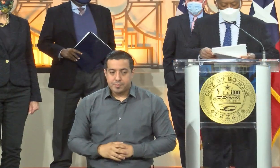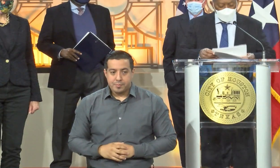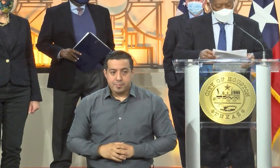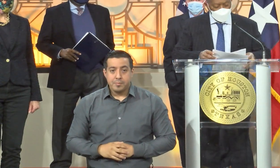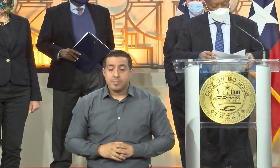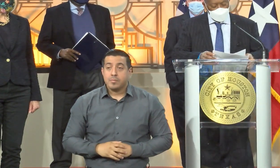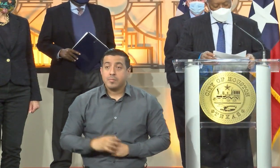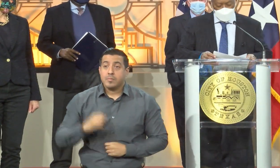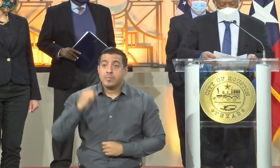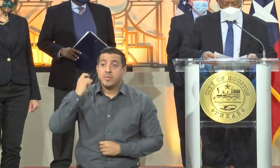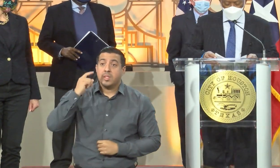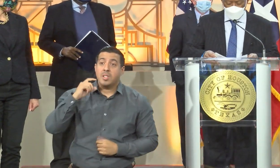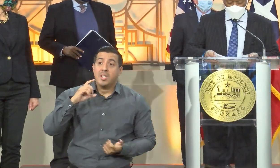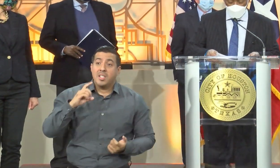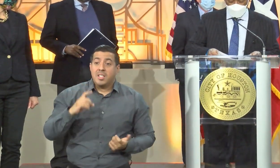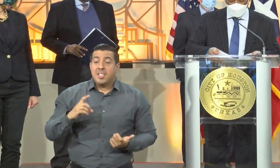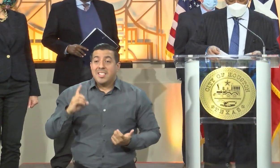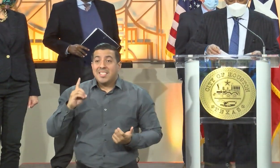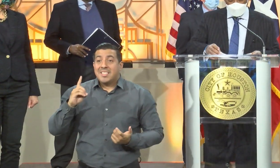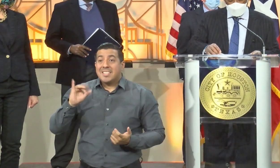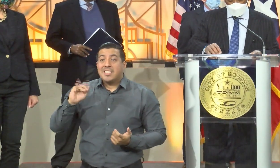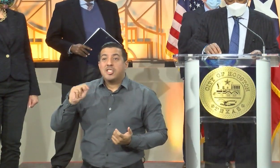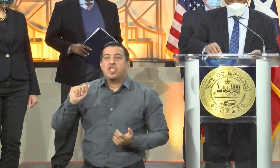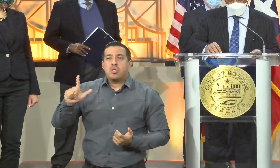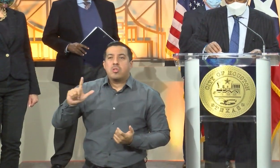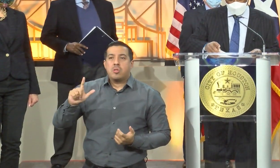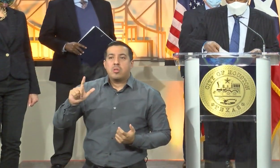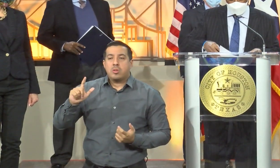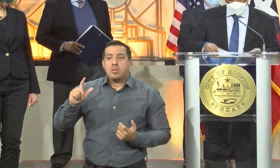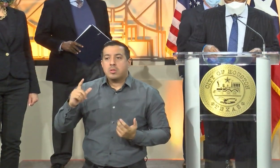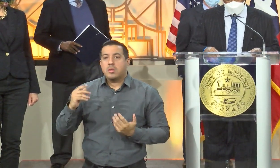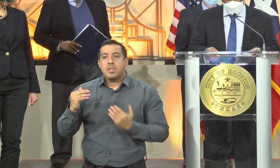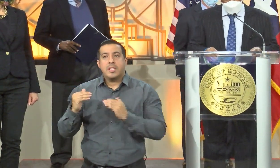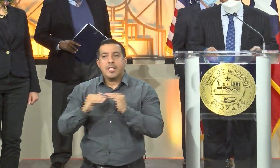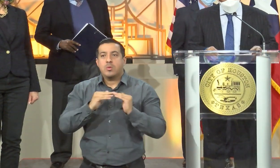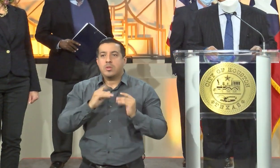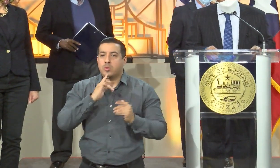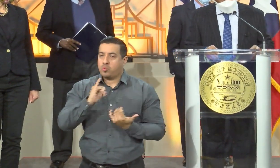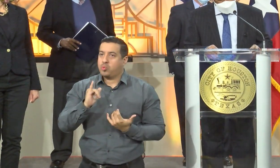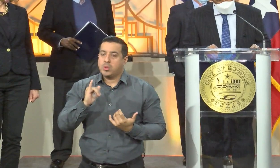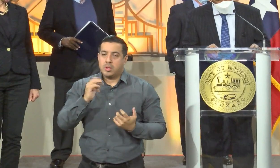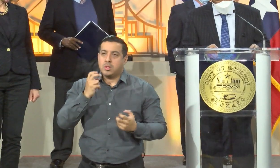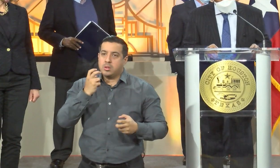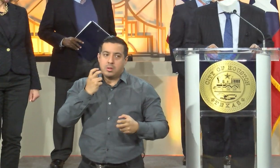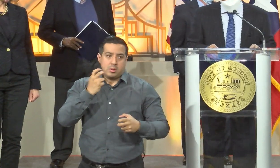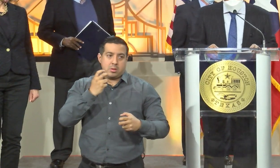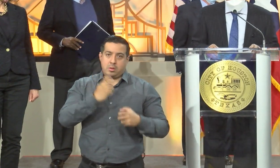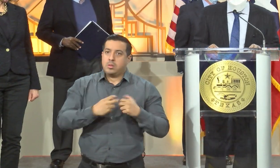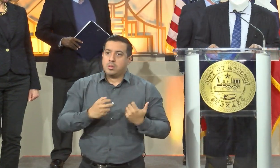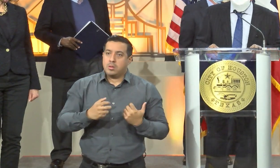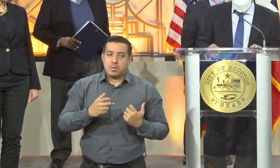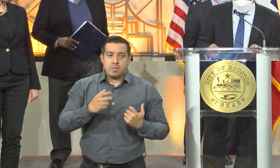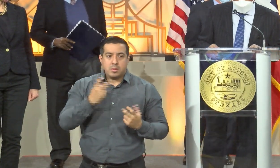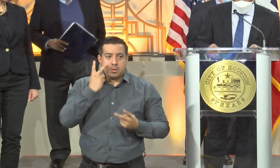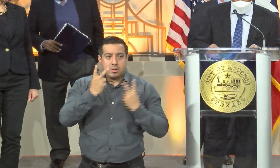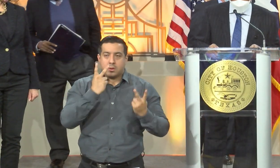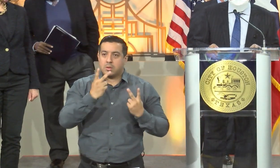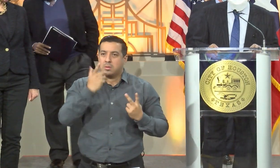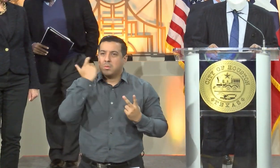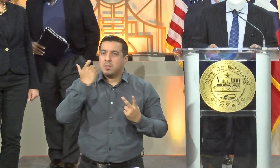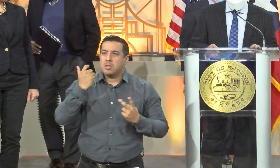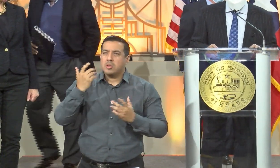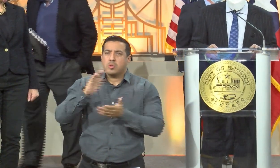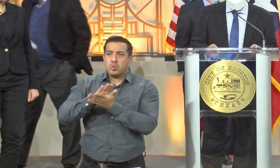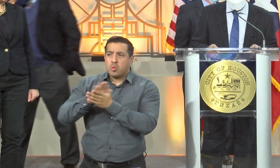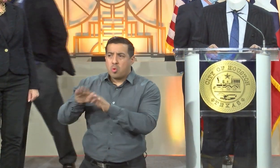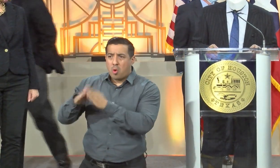You know, digital equity is one of the many challenges we have faced in Houston during the pandemic. And most schools are open now, but